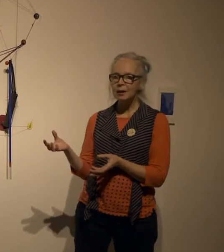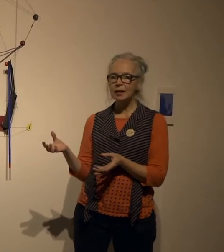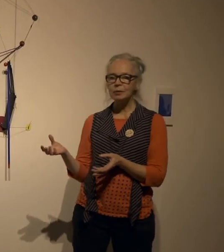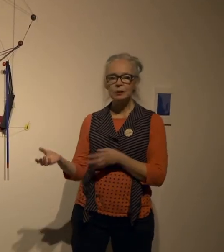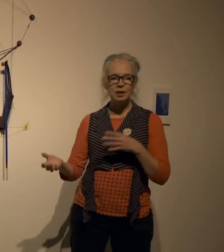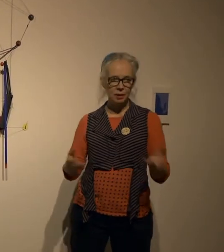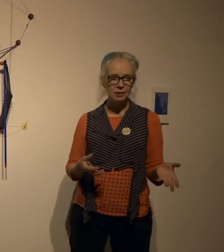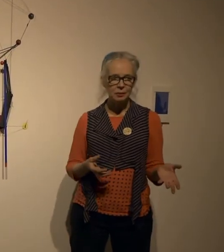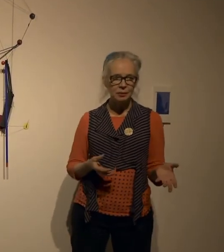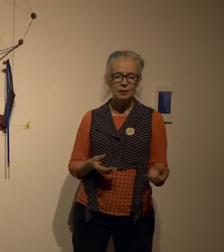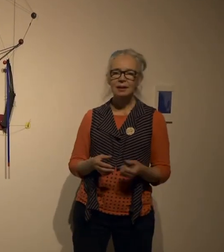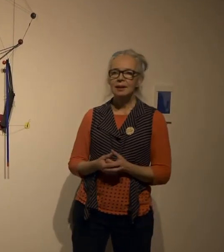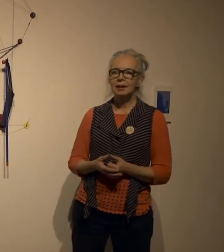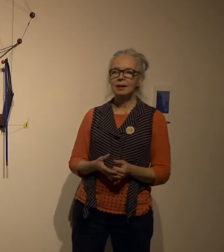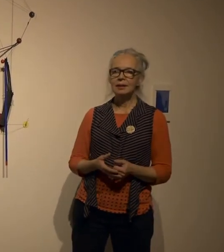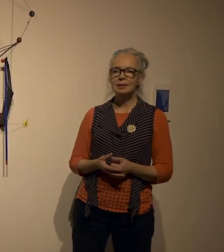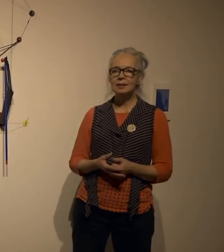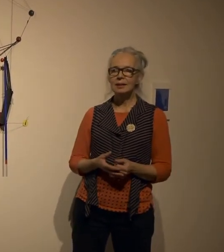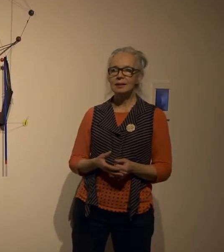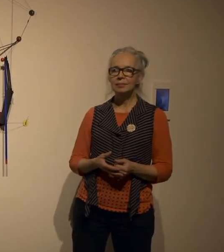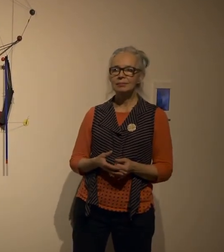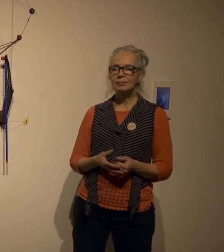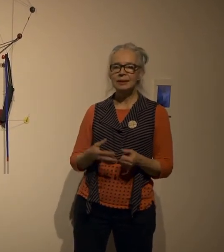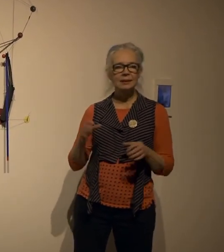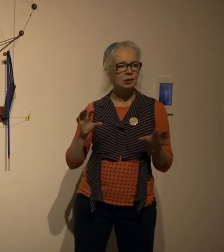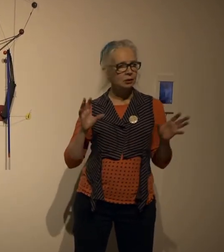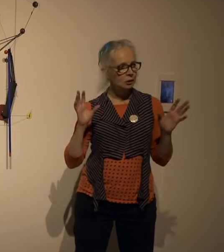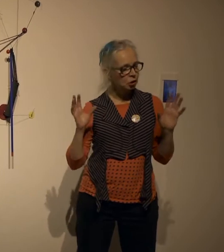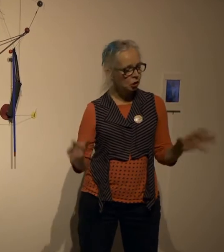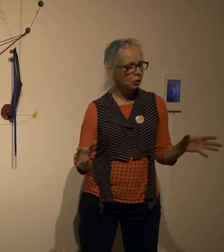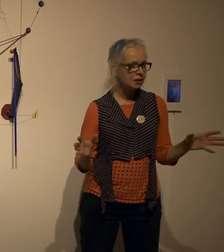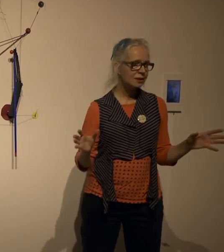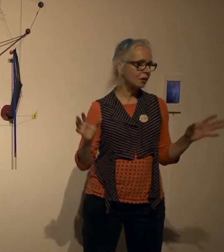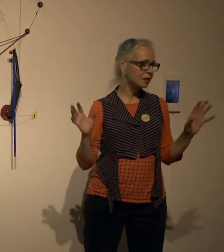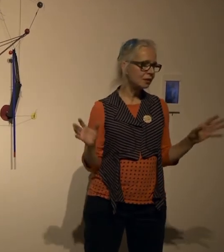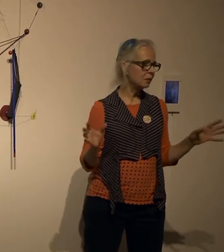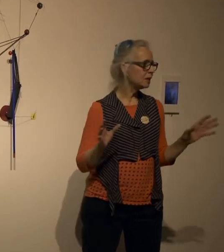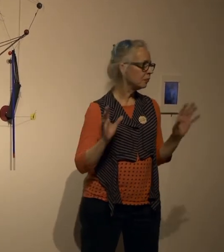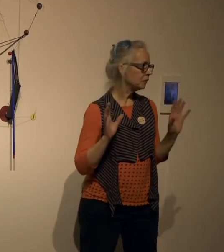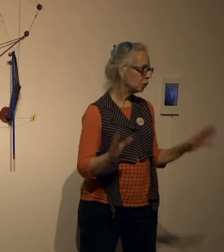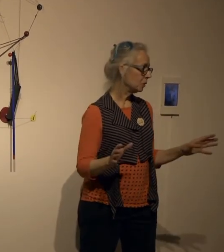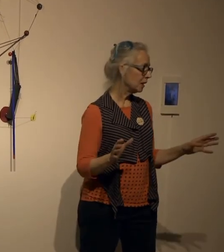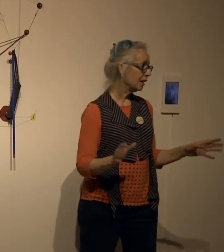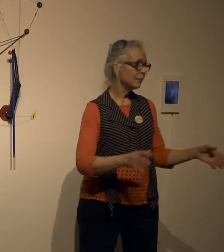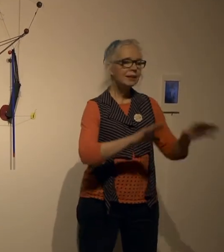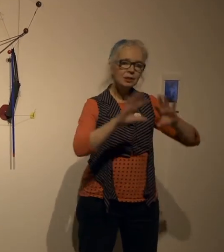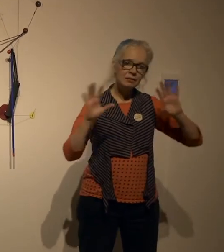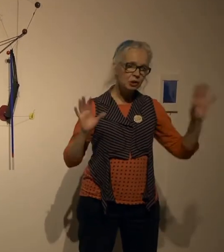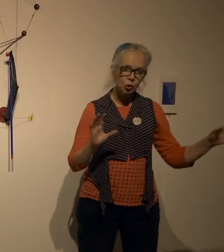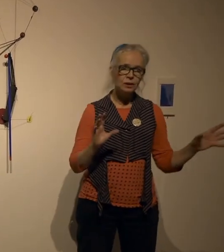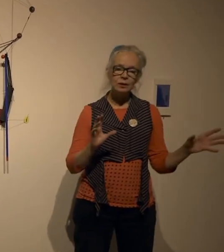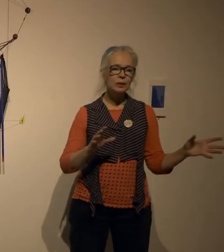how they would respond to the work and it's a little show artists know it's up for a very short time